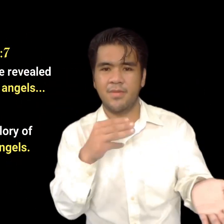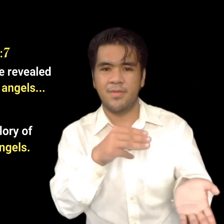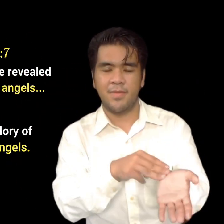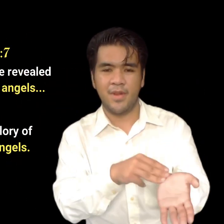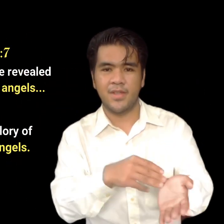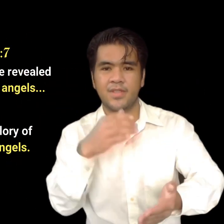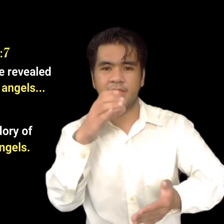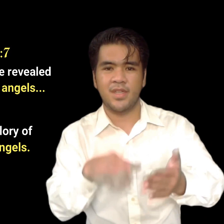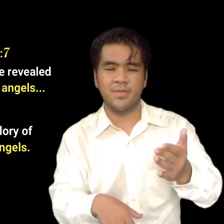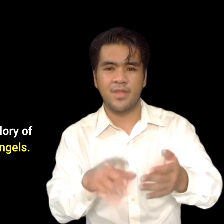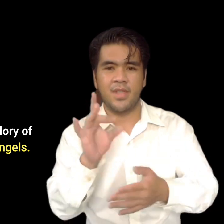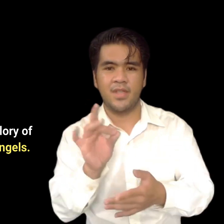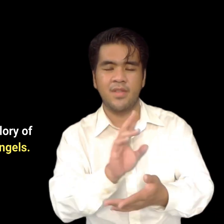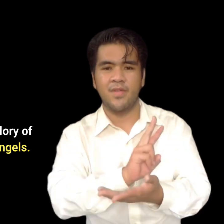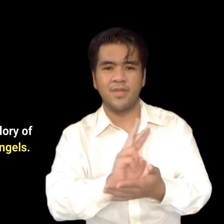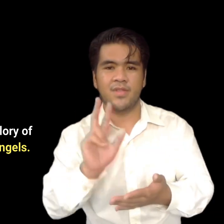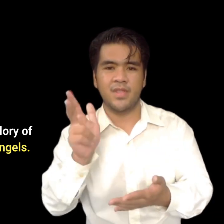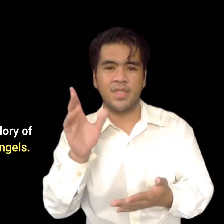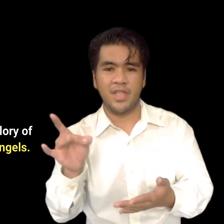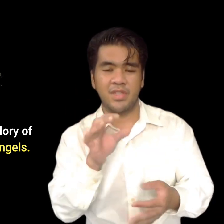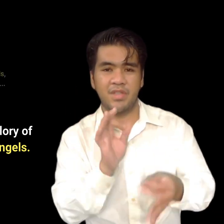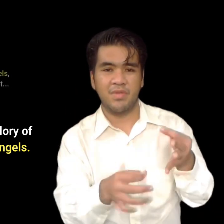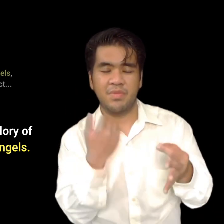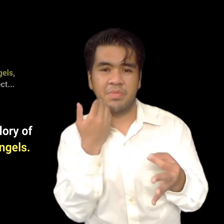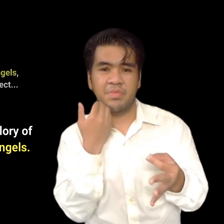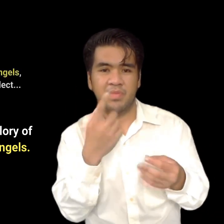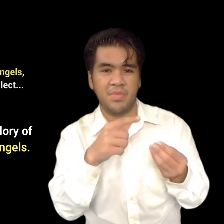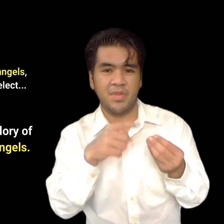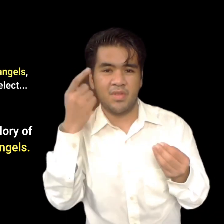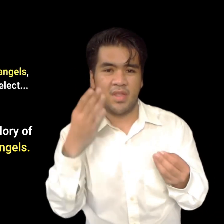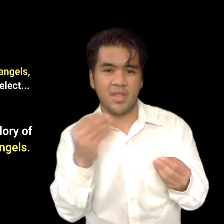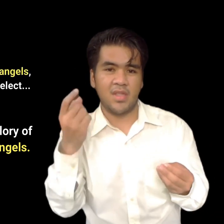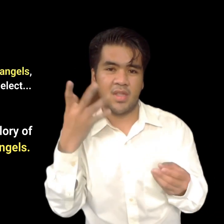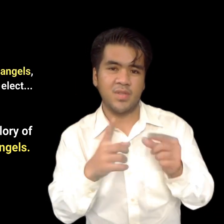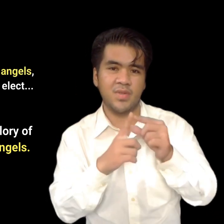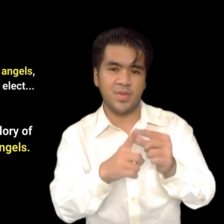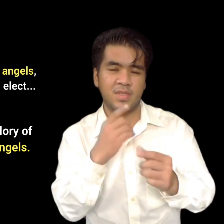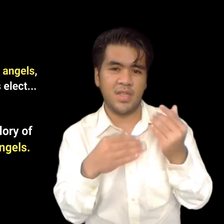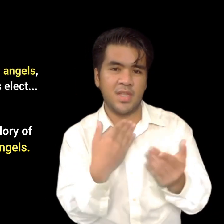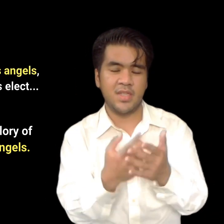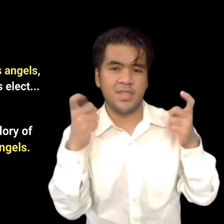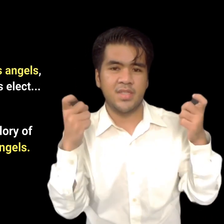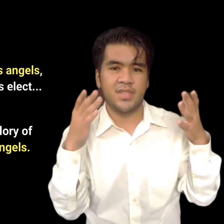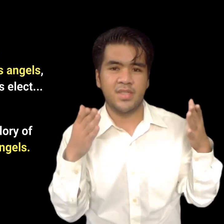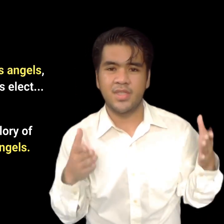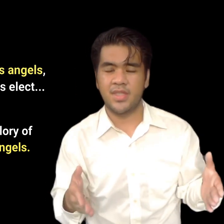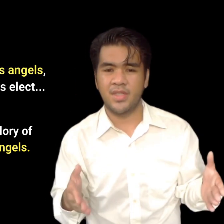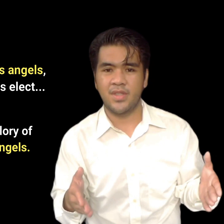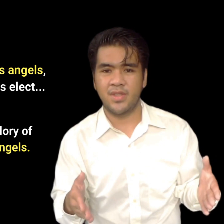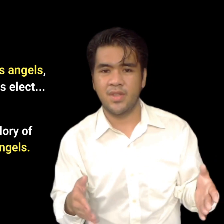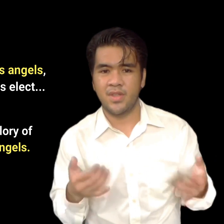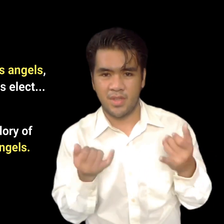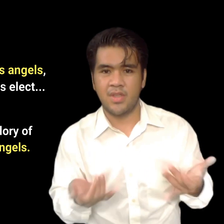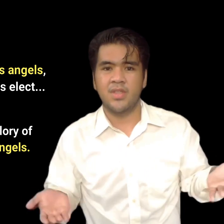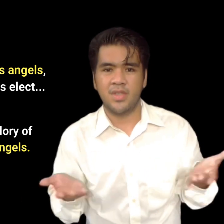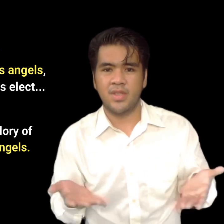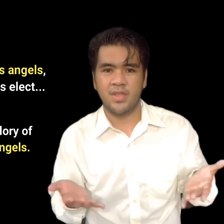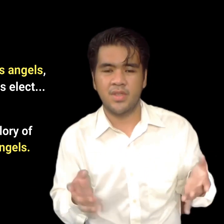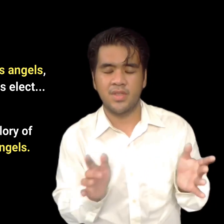angels. Also in Mark chapter 13, verse 26 and 27, it says, And then shall they see the Son of Man coming